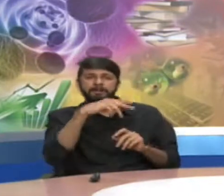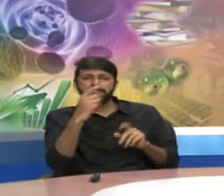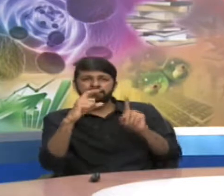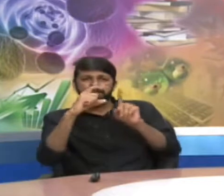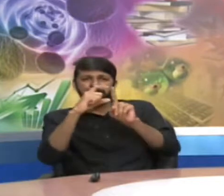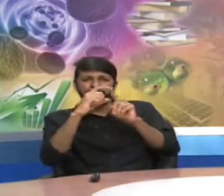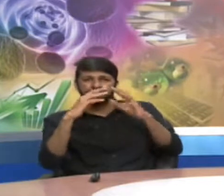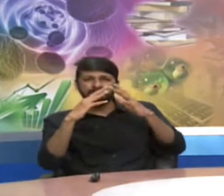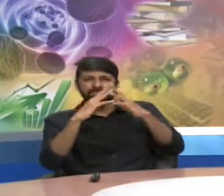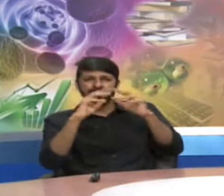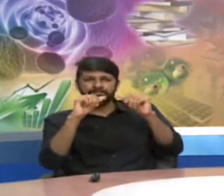Buddha.